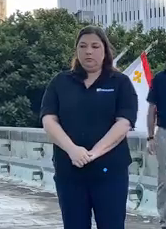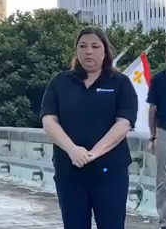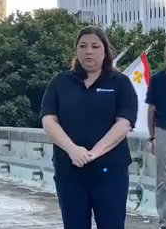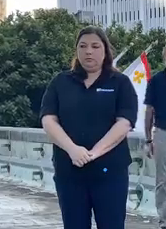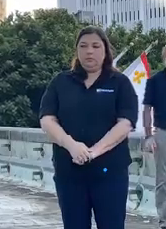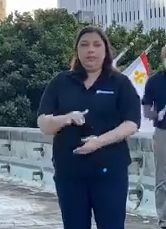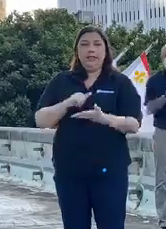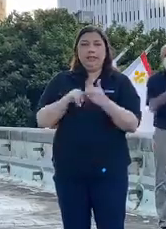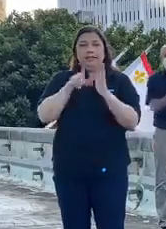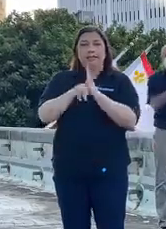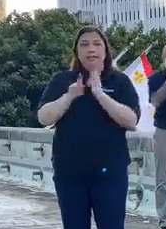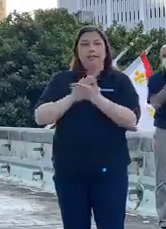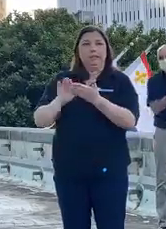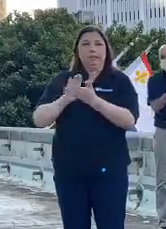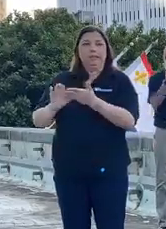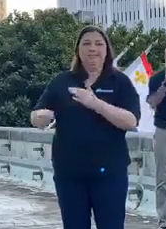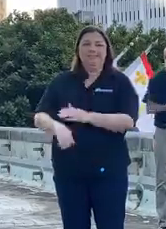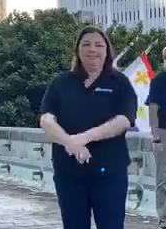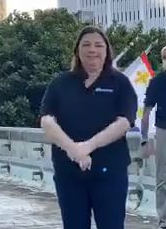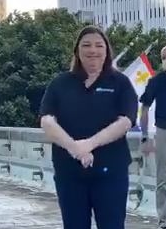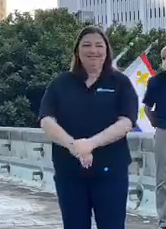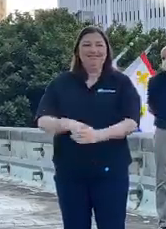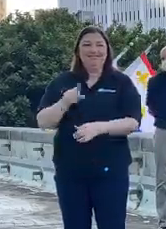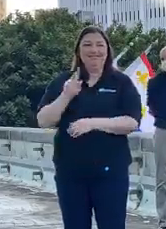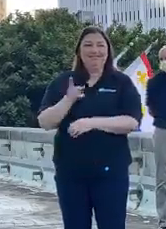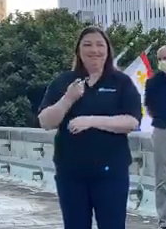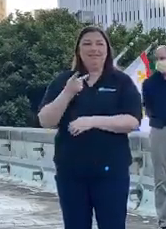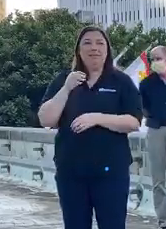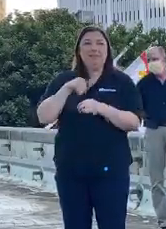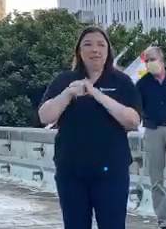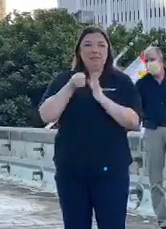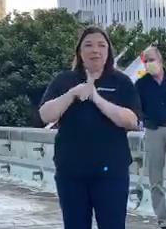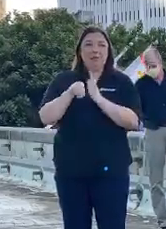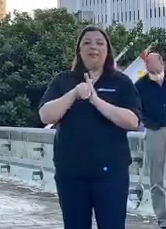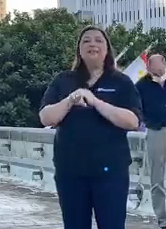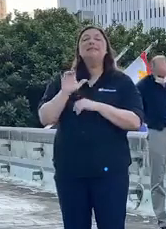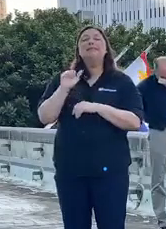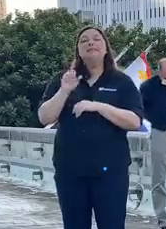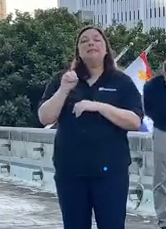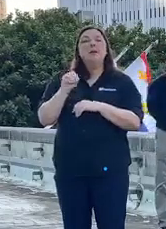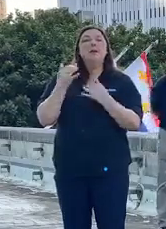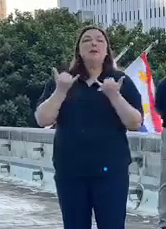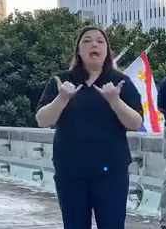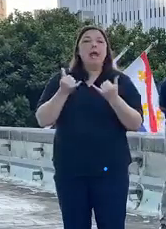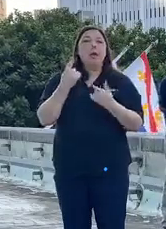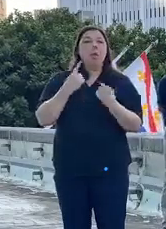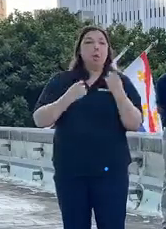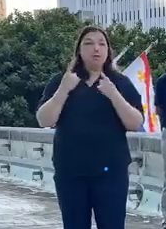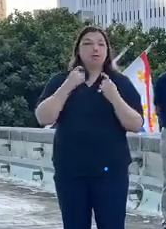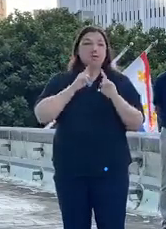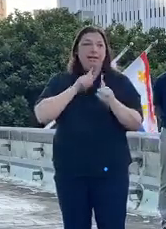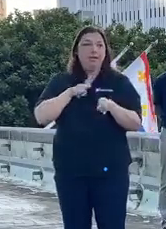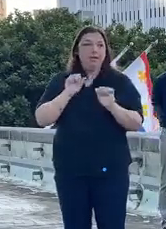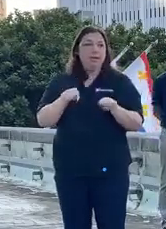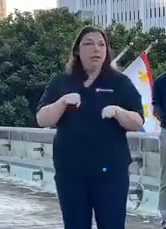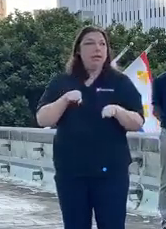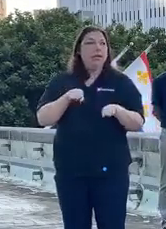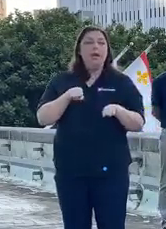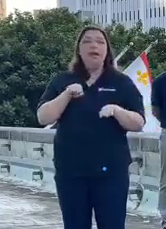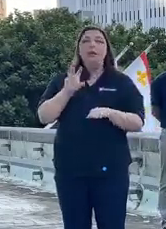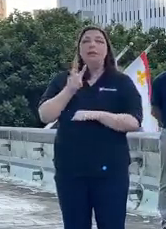Kill that sanitizer. Only in New Orleans. So with that, we'll go to Q&A. Yes, Madam